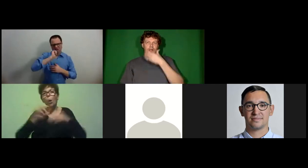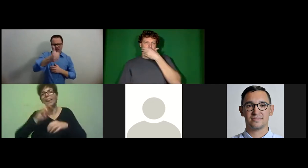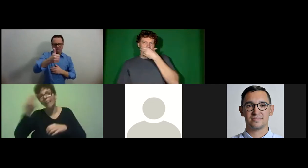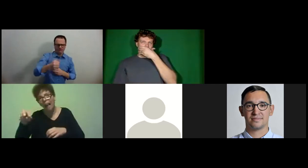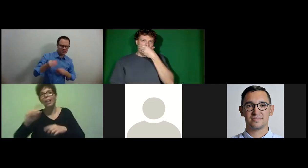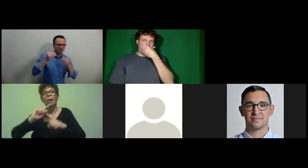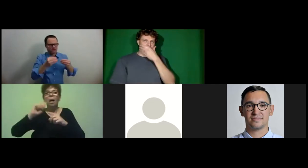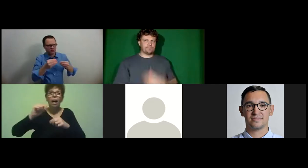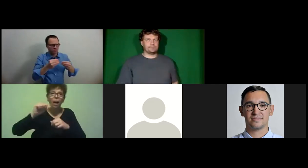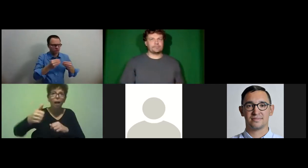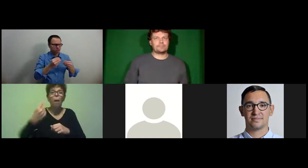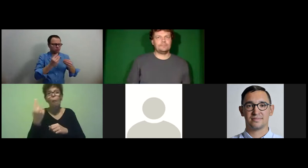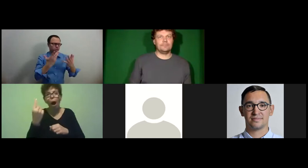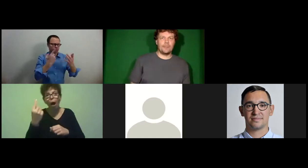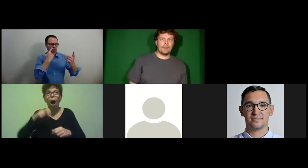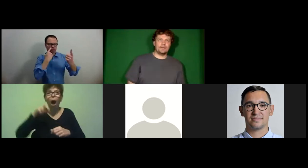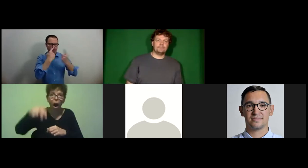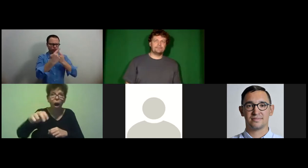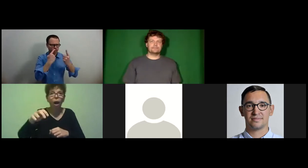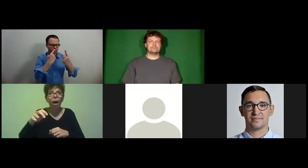You said during your 7 years, you